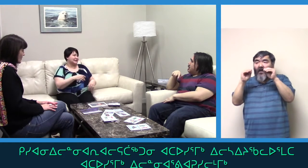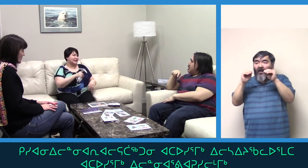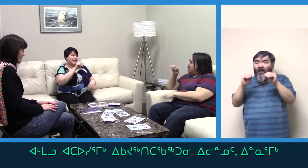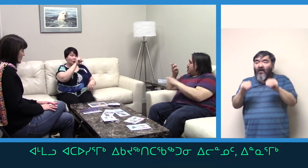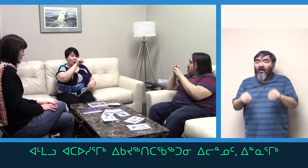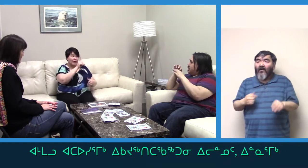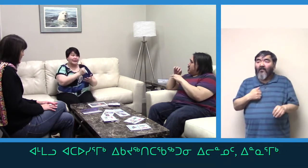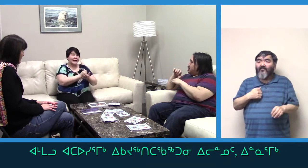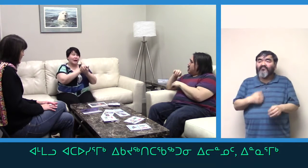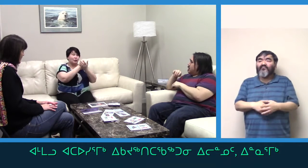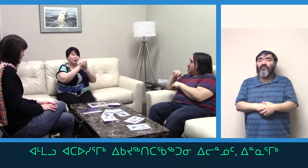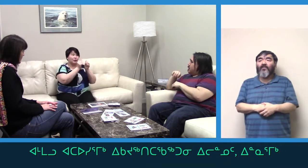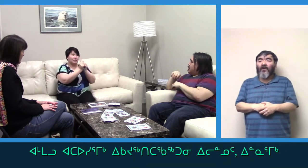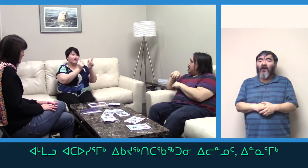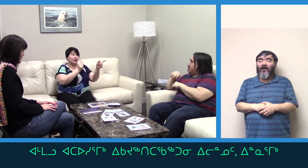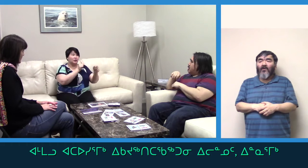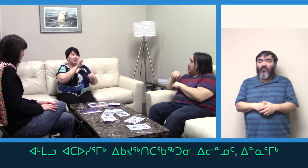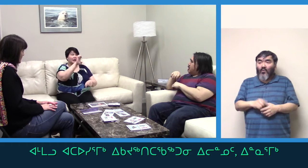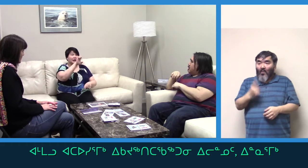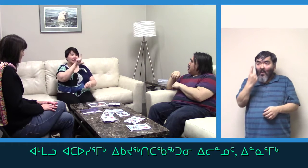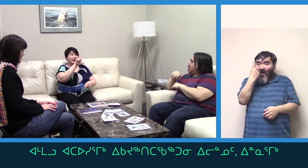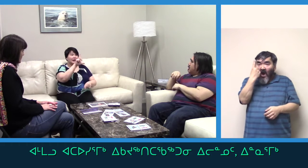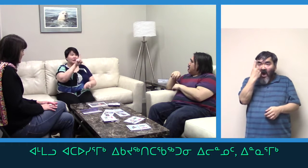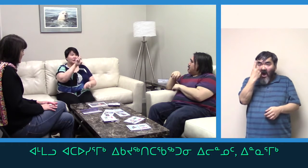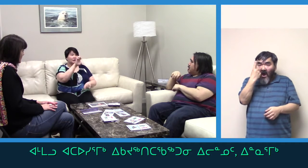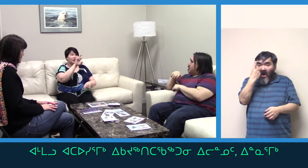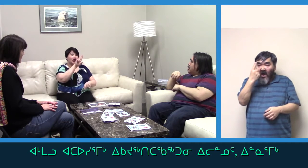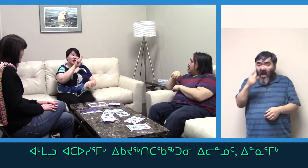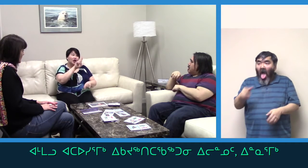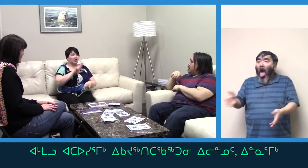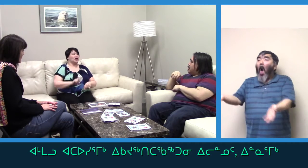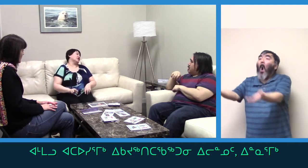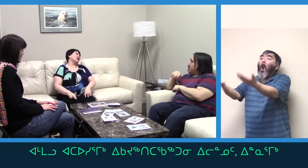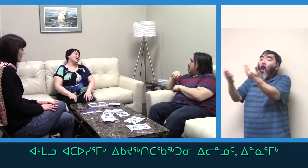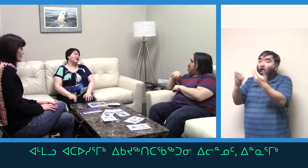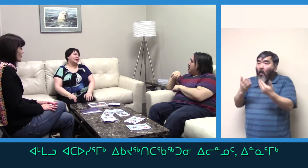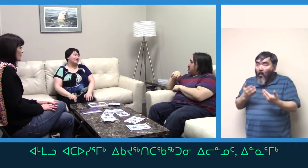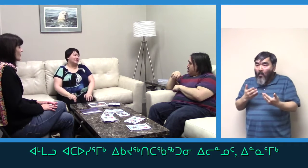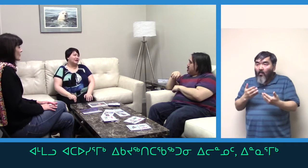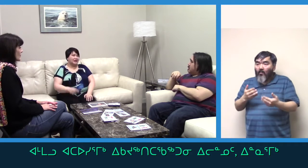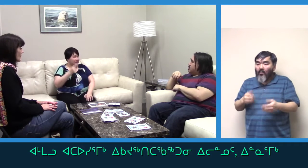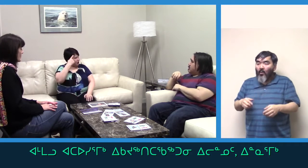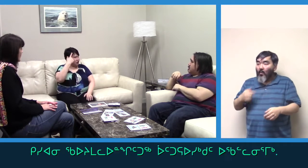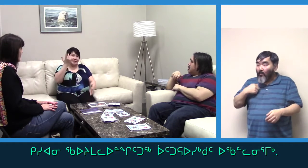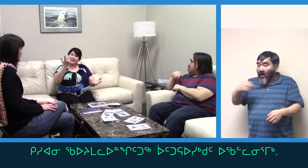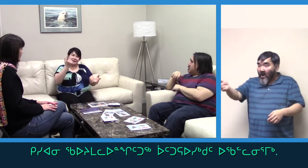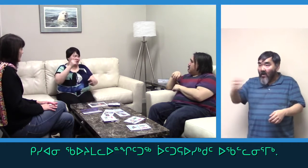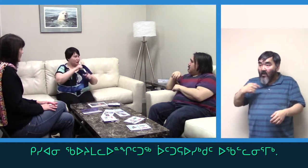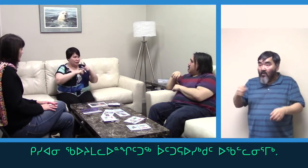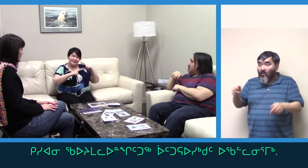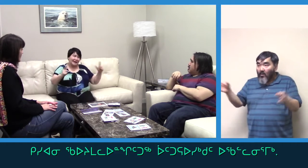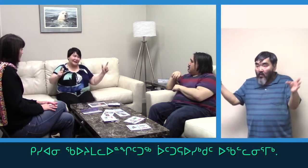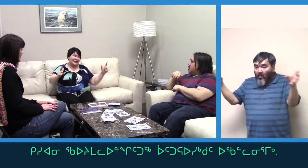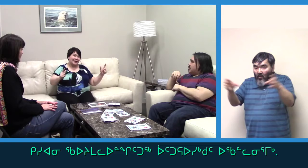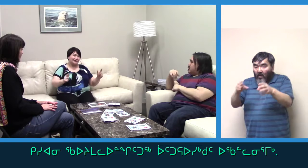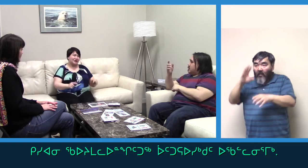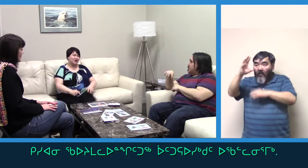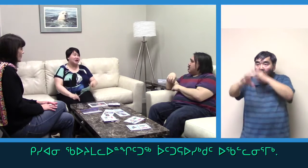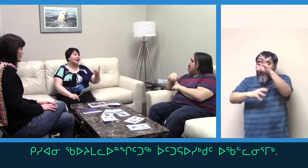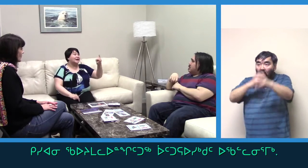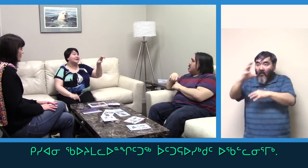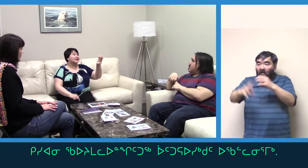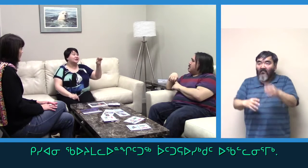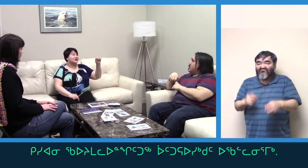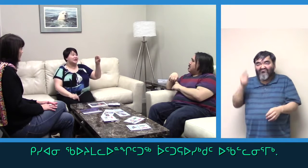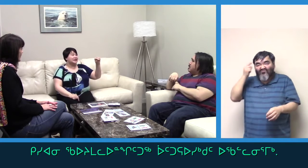class and one helper with you and helped her. And she didn't know sign